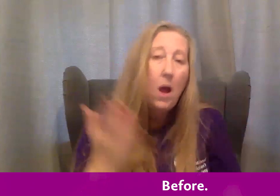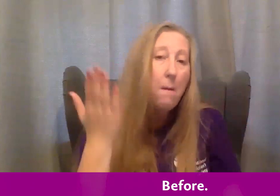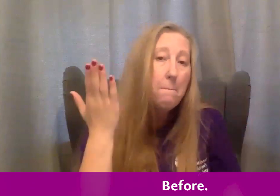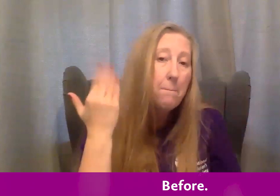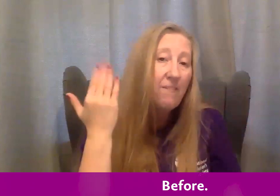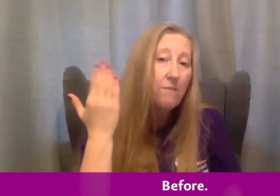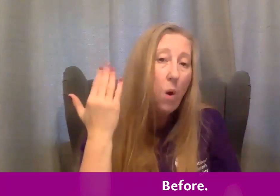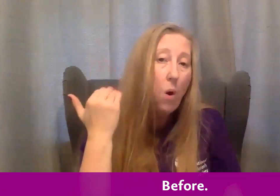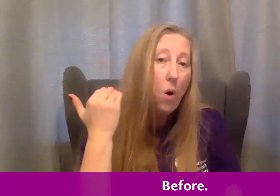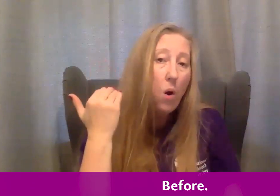Before.